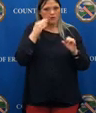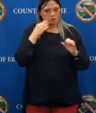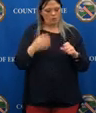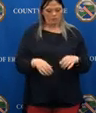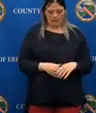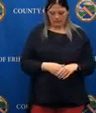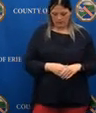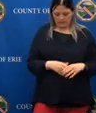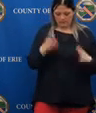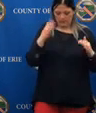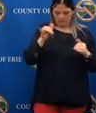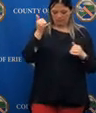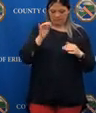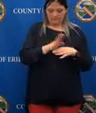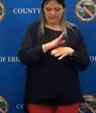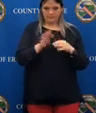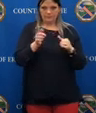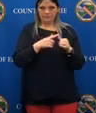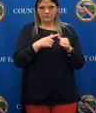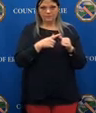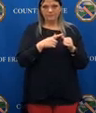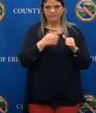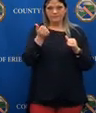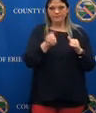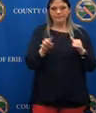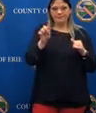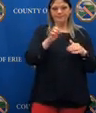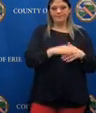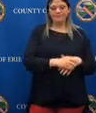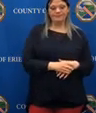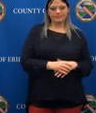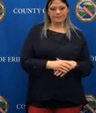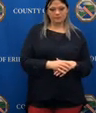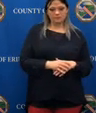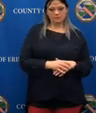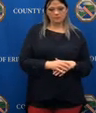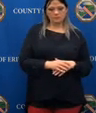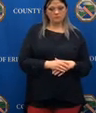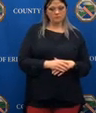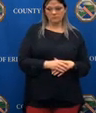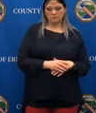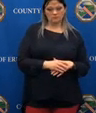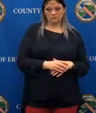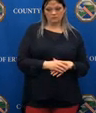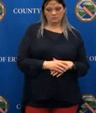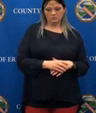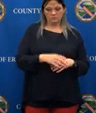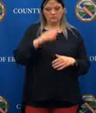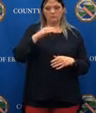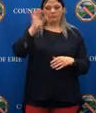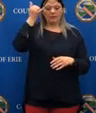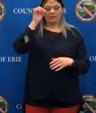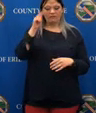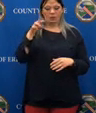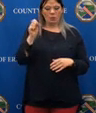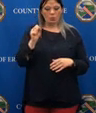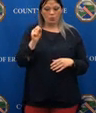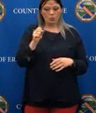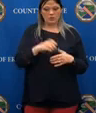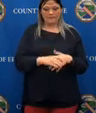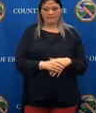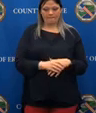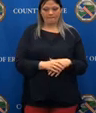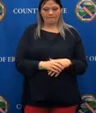Next is Buffalo Business First. Anybody on? If not, the Buffalo News, Aaron